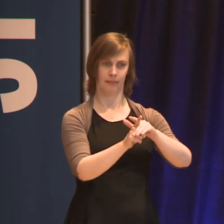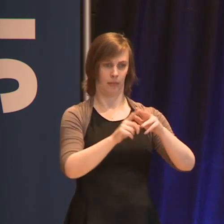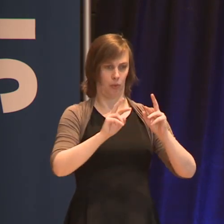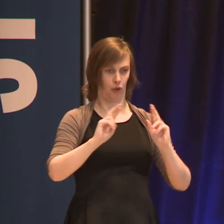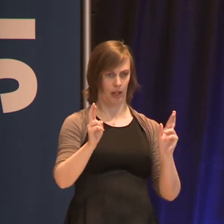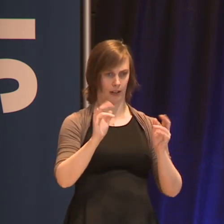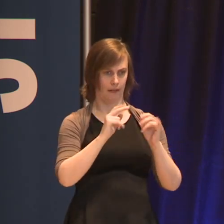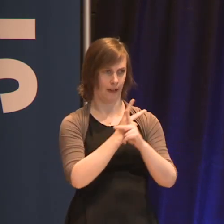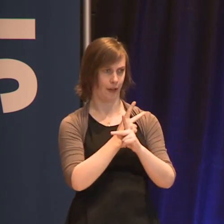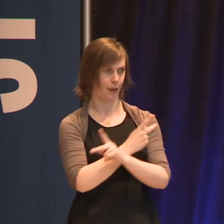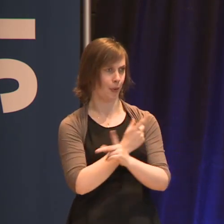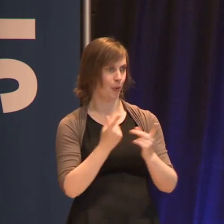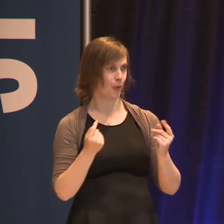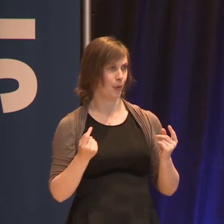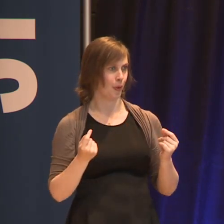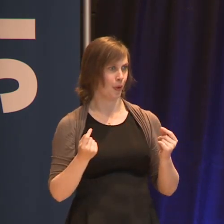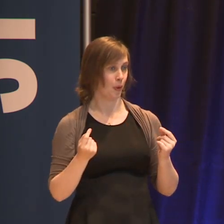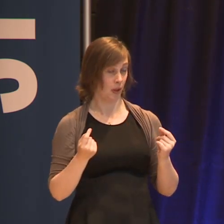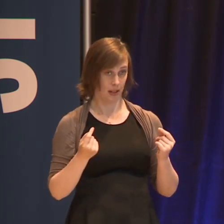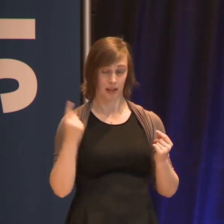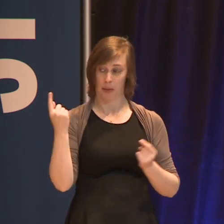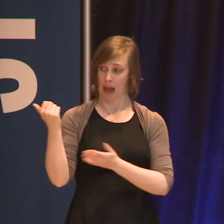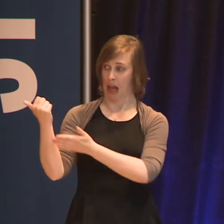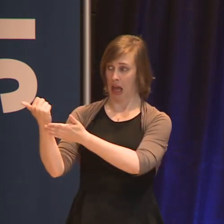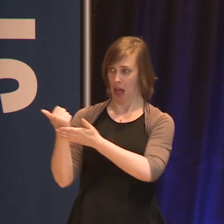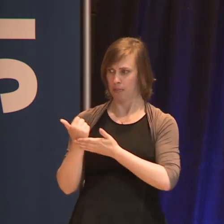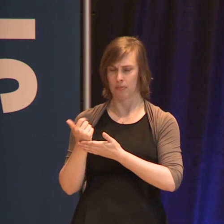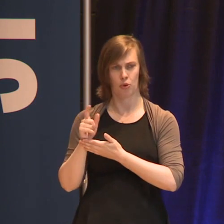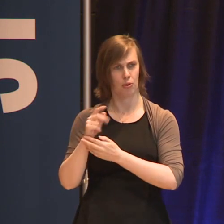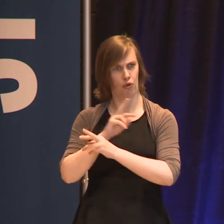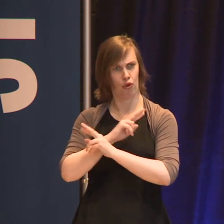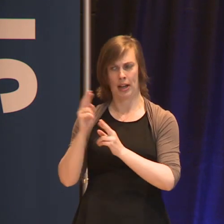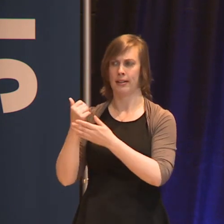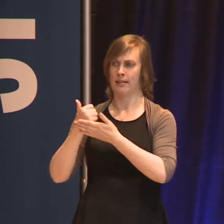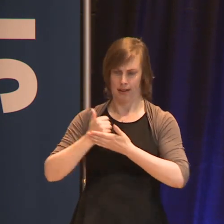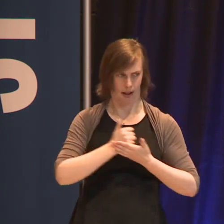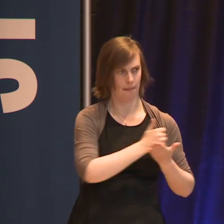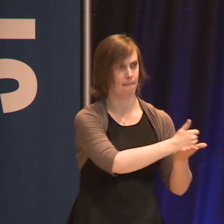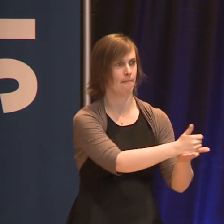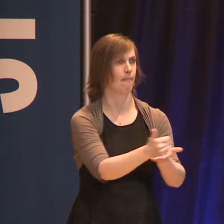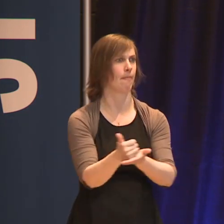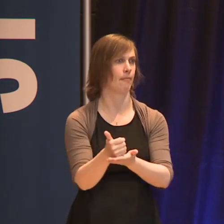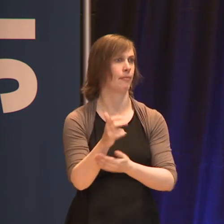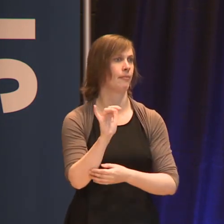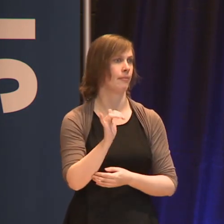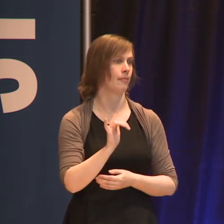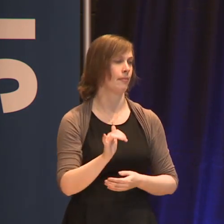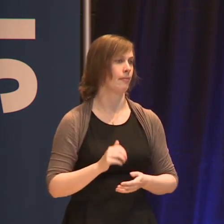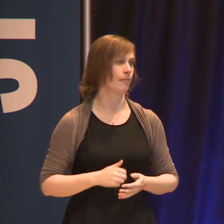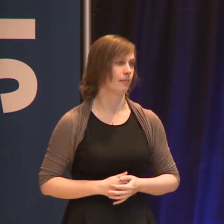a position to pay forward the amazing gestures of kindness that we received in our lives.